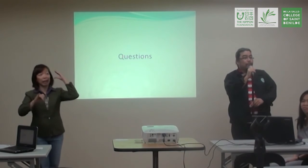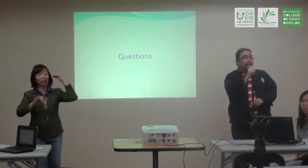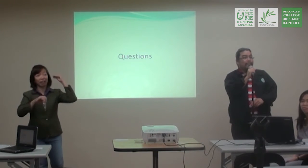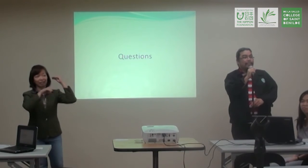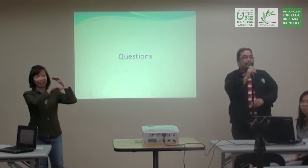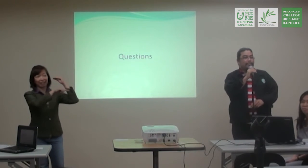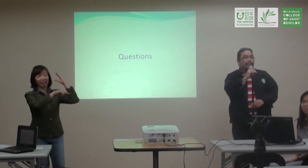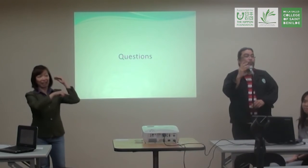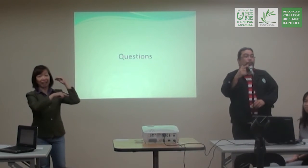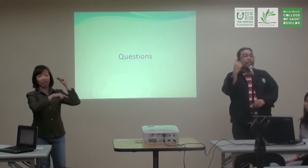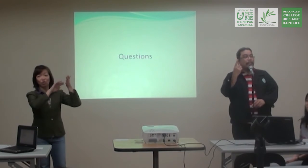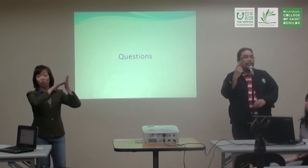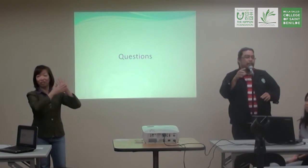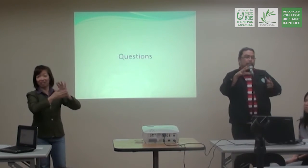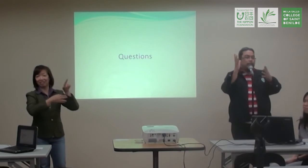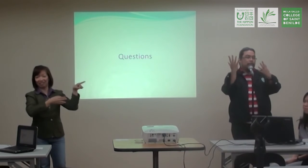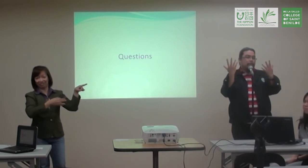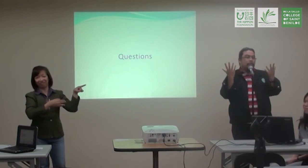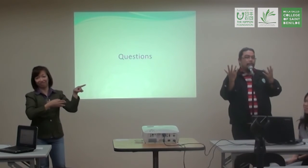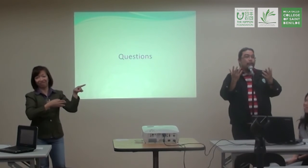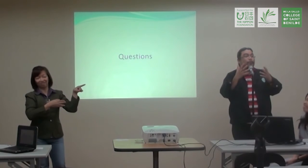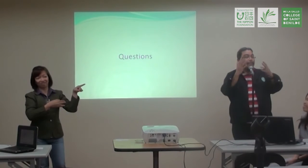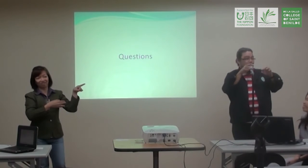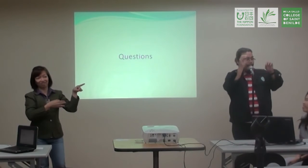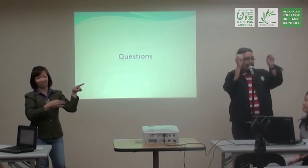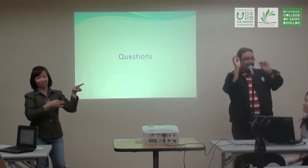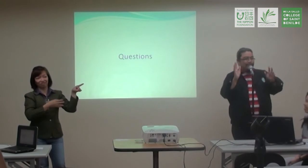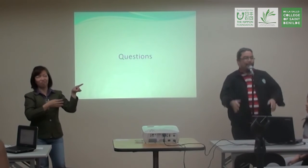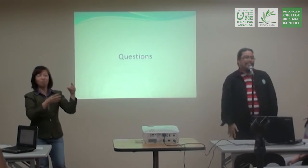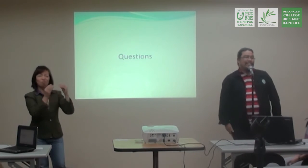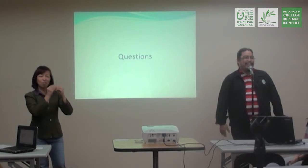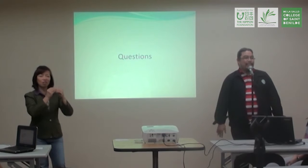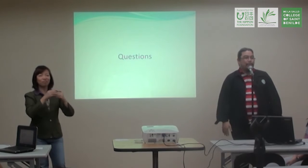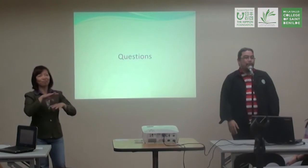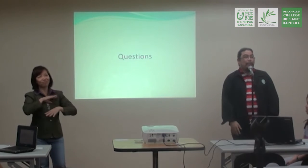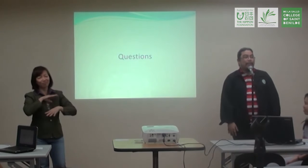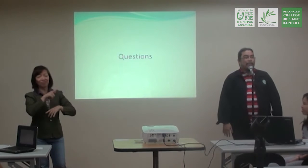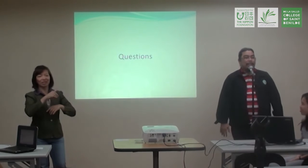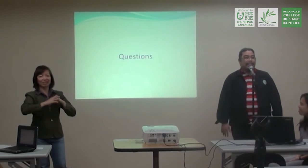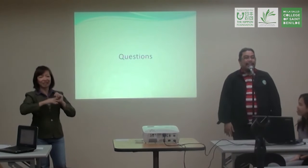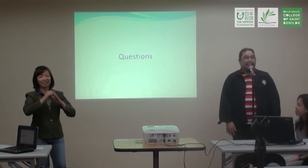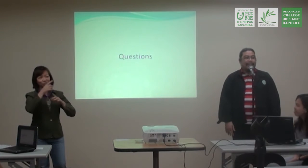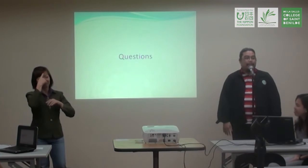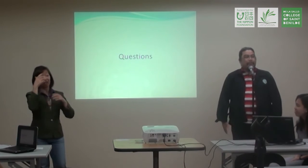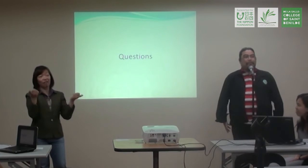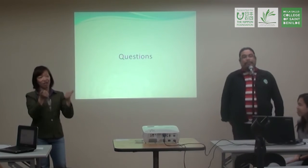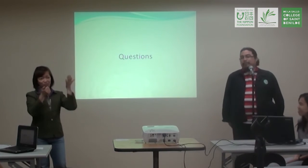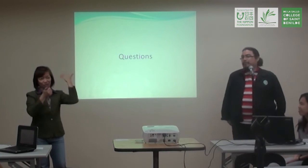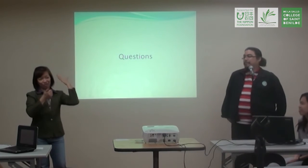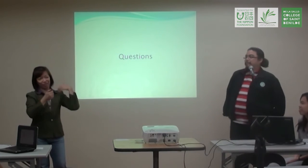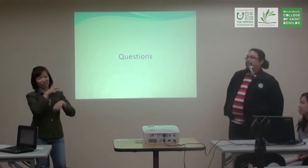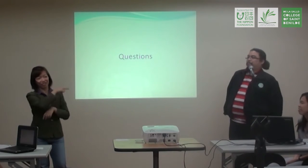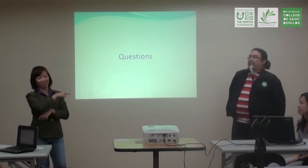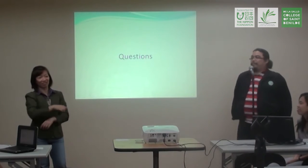Hearing students who visit the concept of convenience were available at that time.